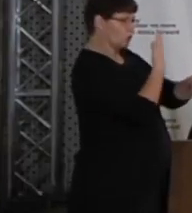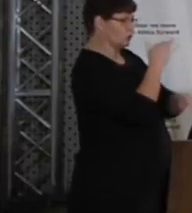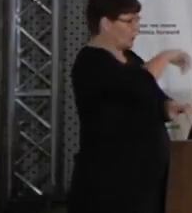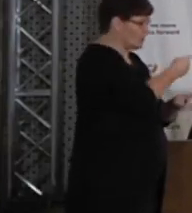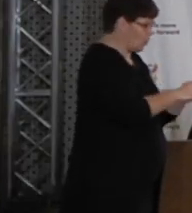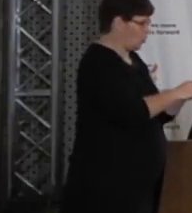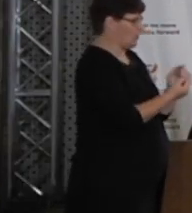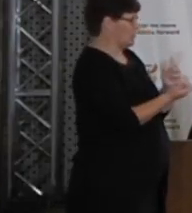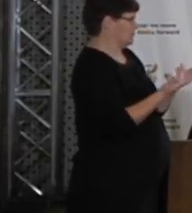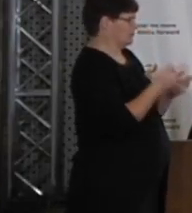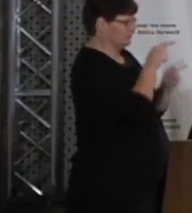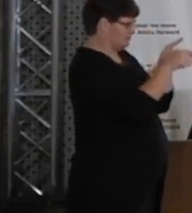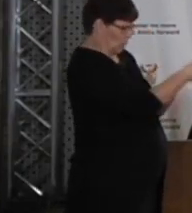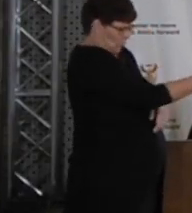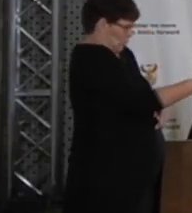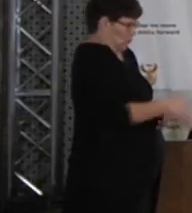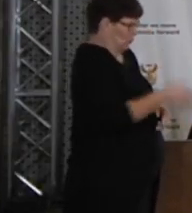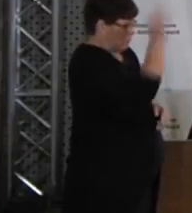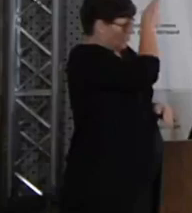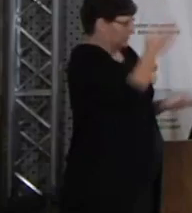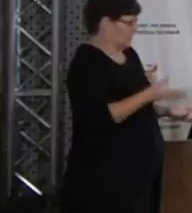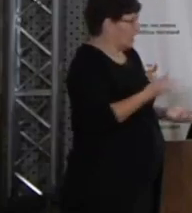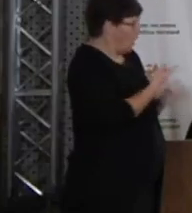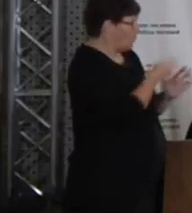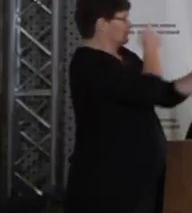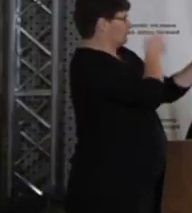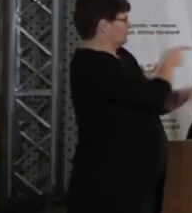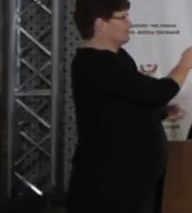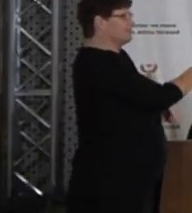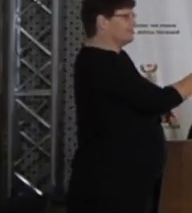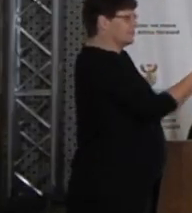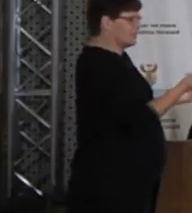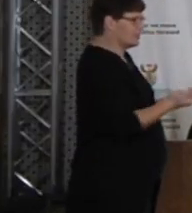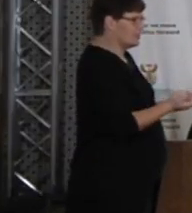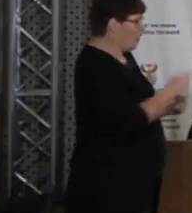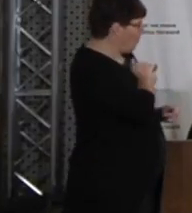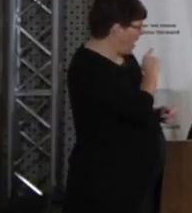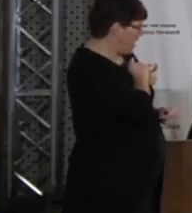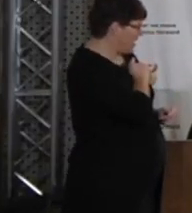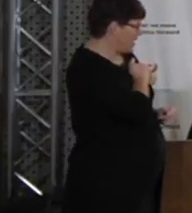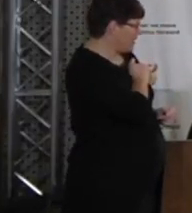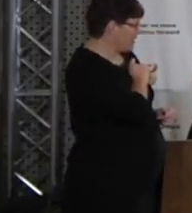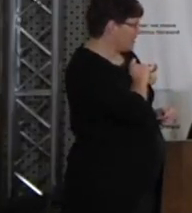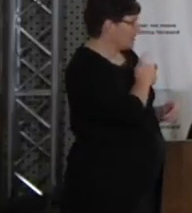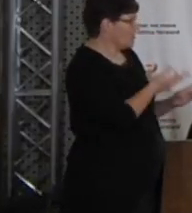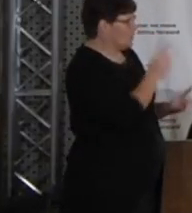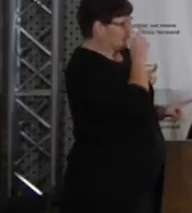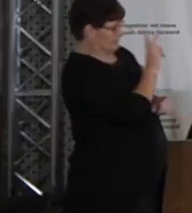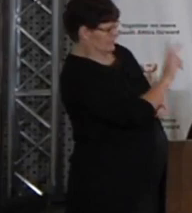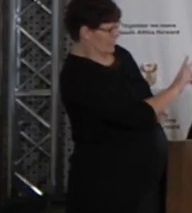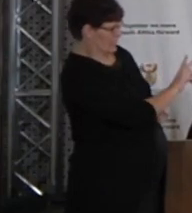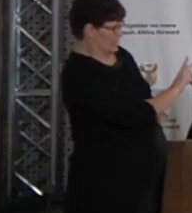highways, there is no police presence. But because it's business as usual, is this because you have seen people